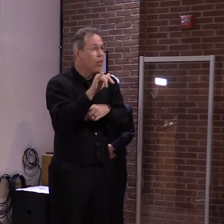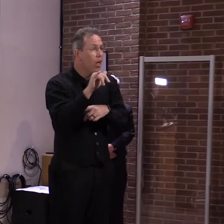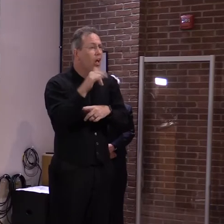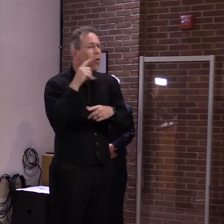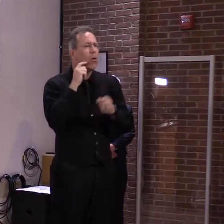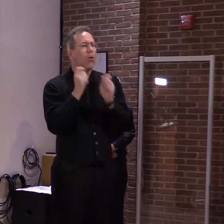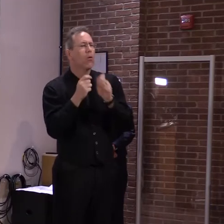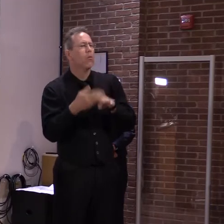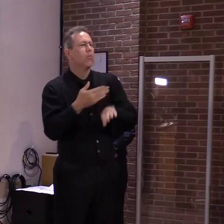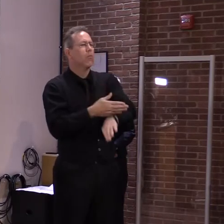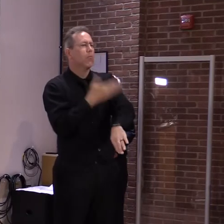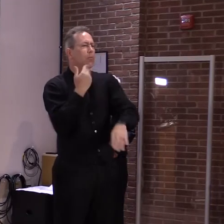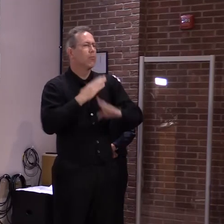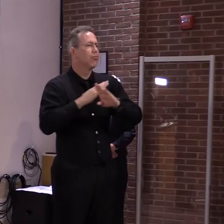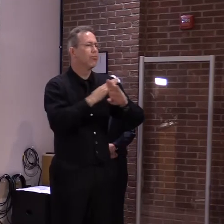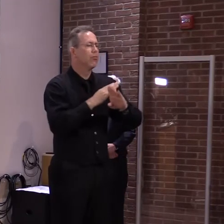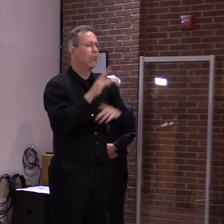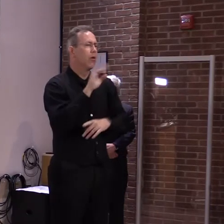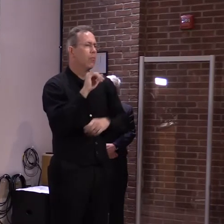unemployment system.